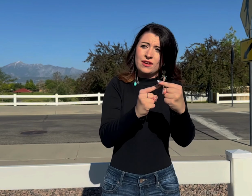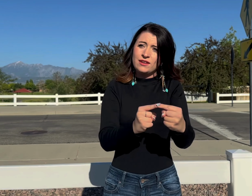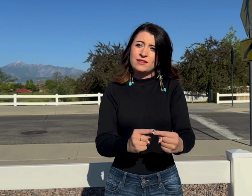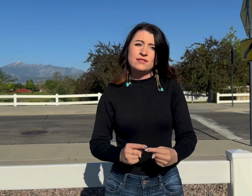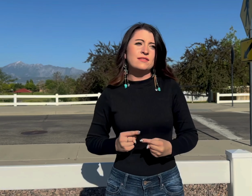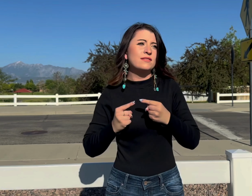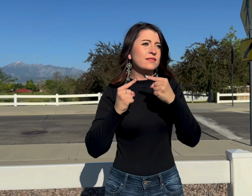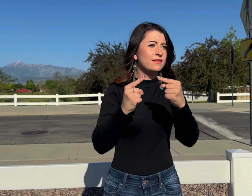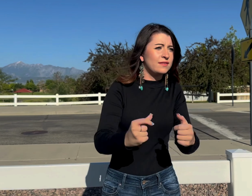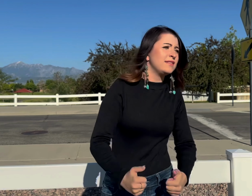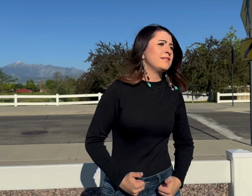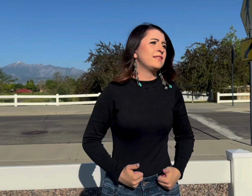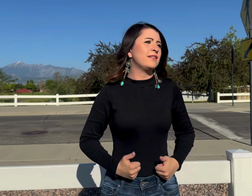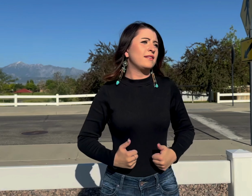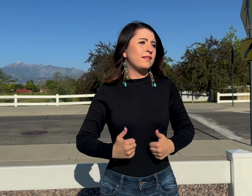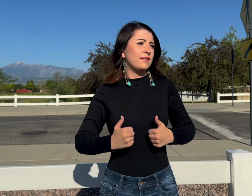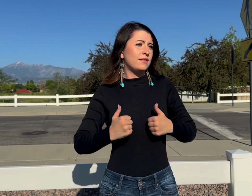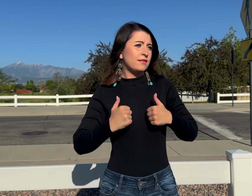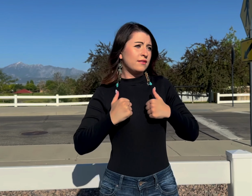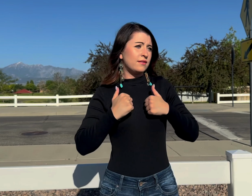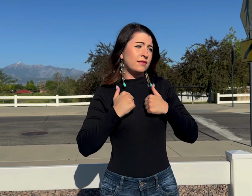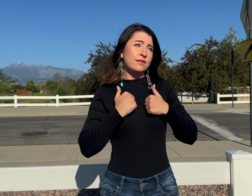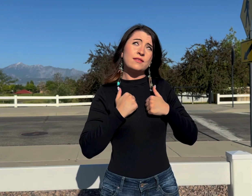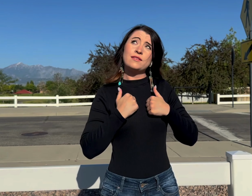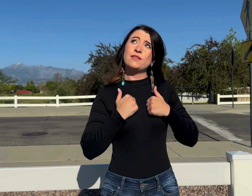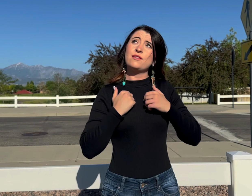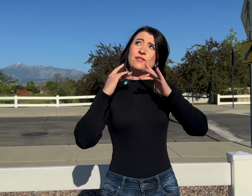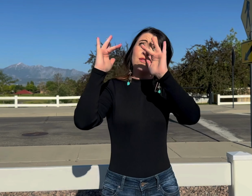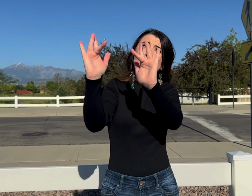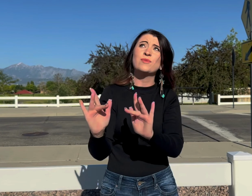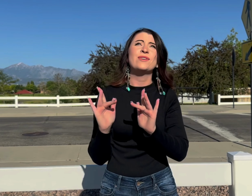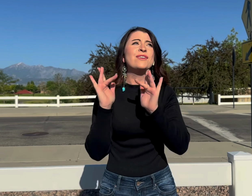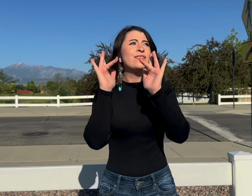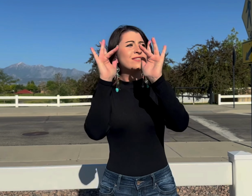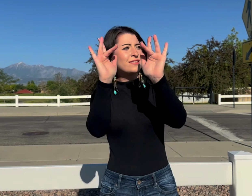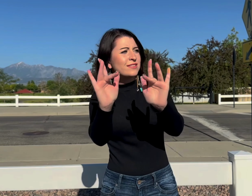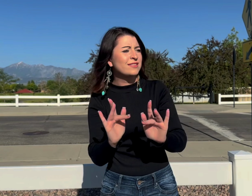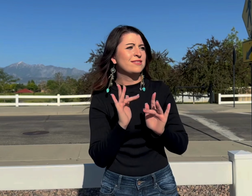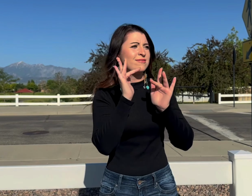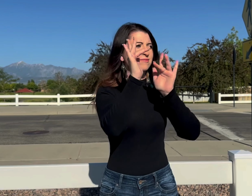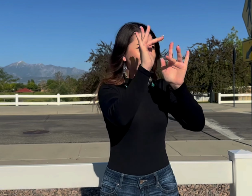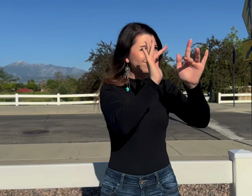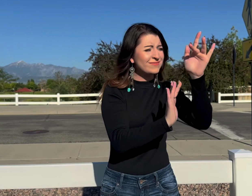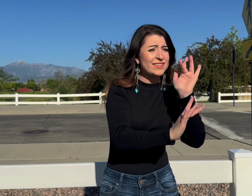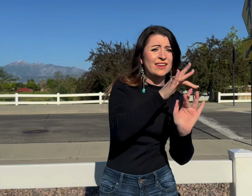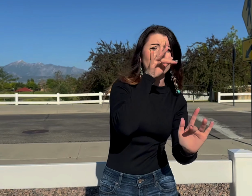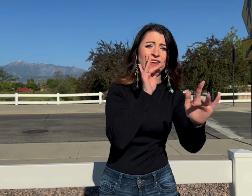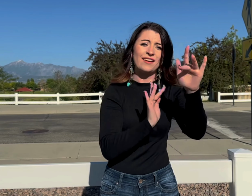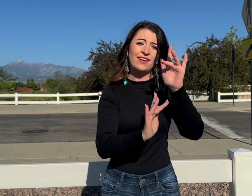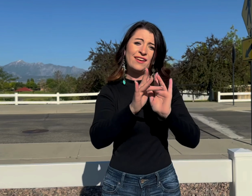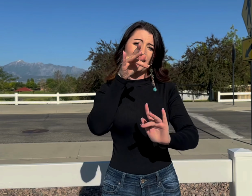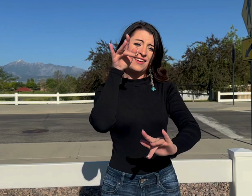trials of this life are your mercies in disguise